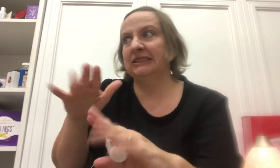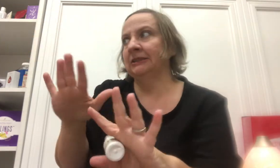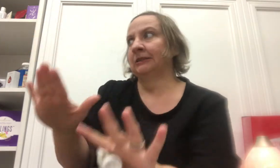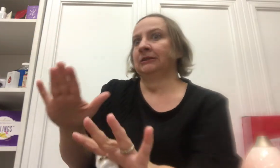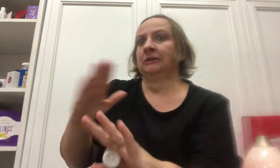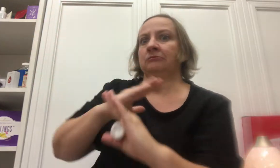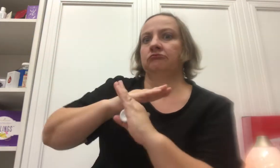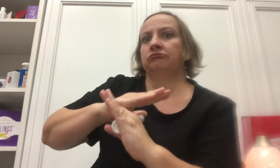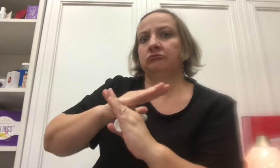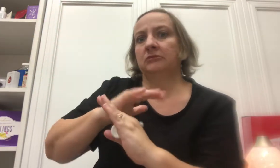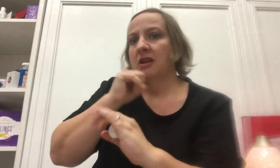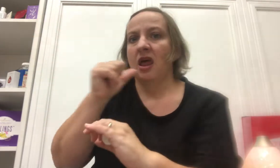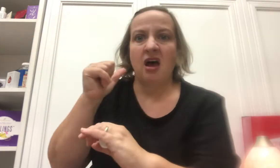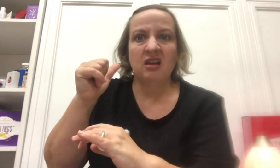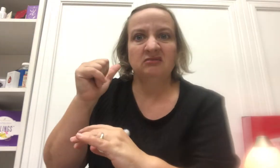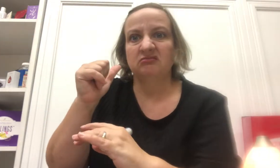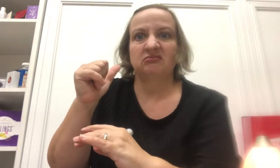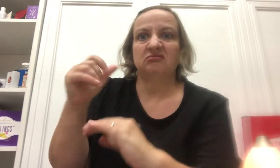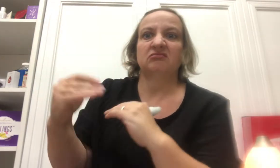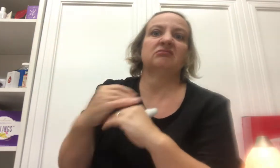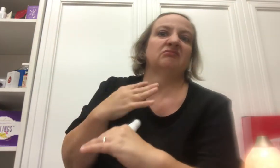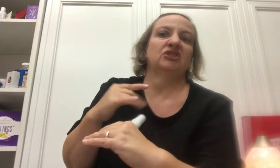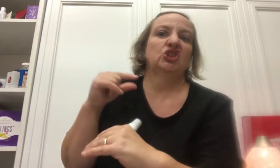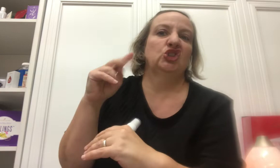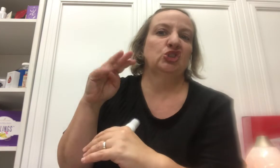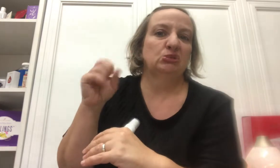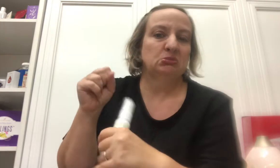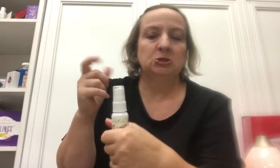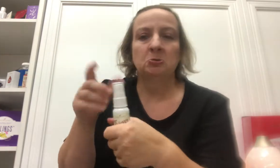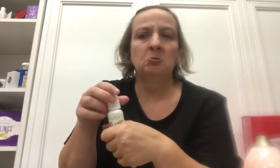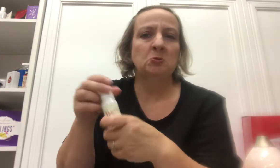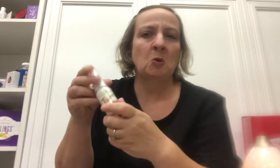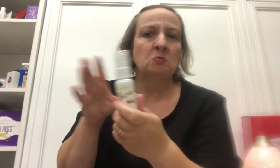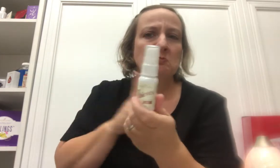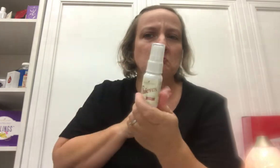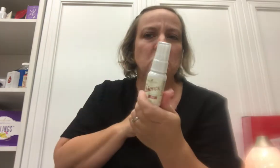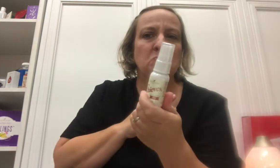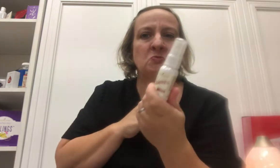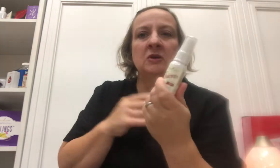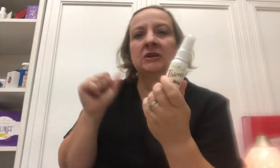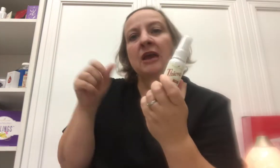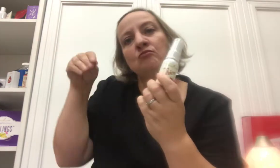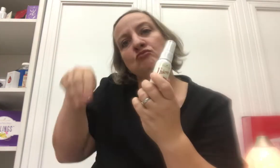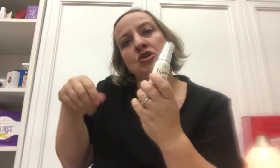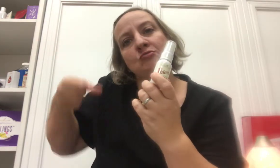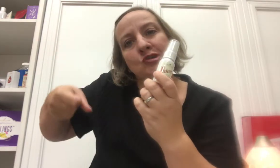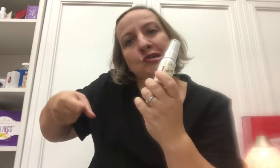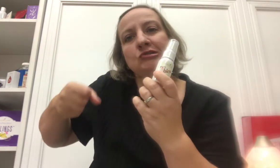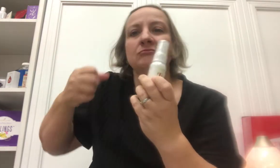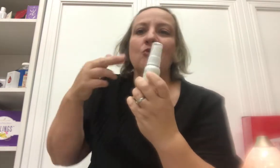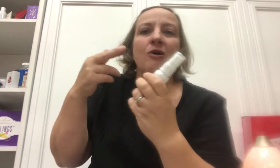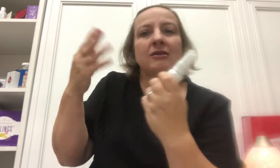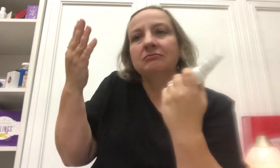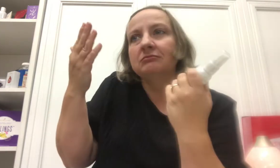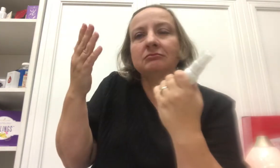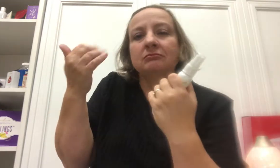can spray your counters or different places so that you can avoid those germs. Some people like to carry